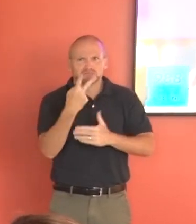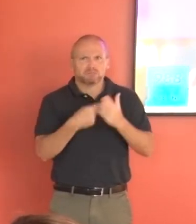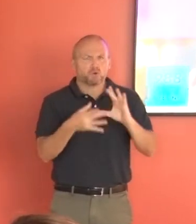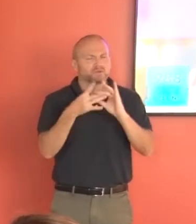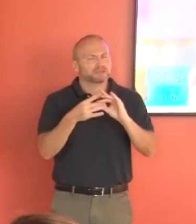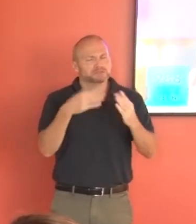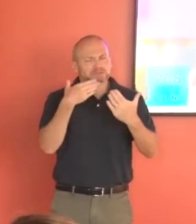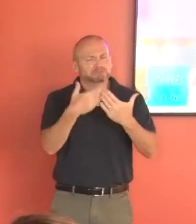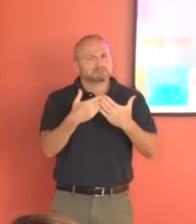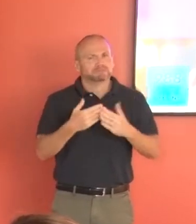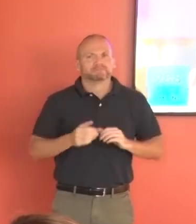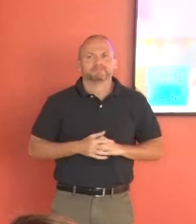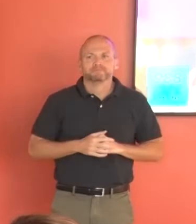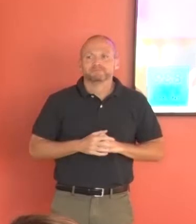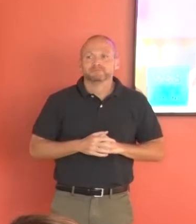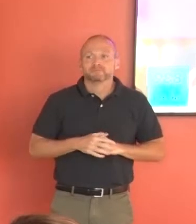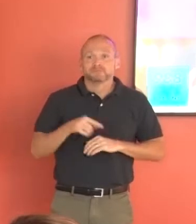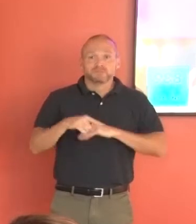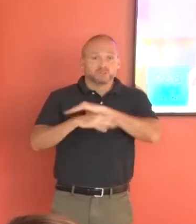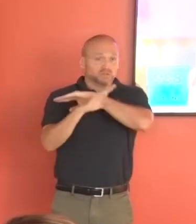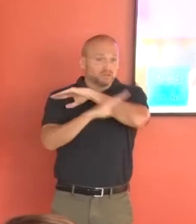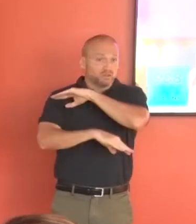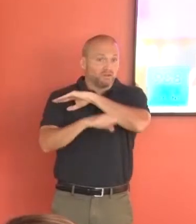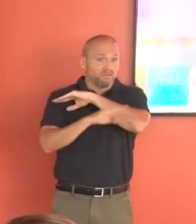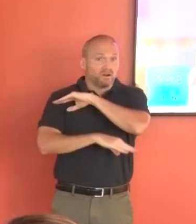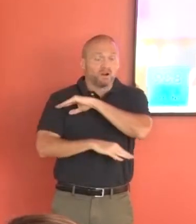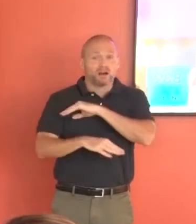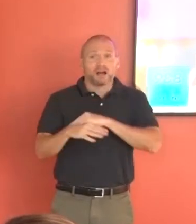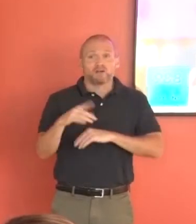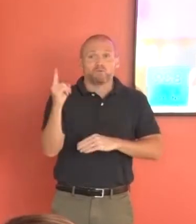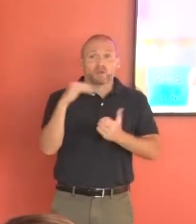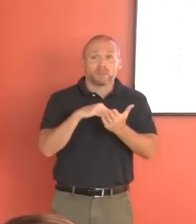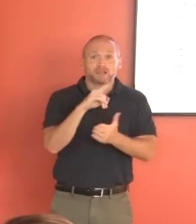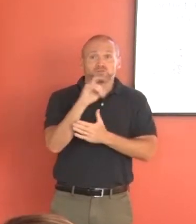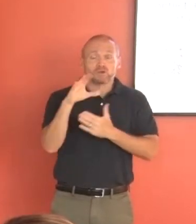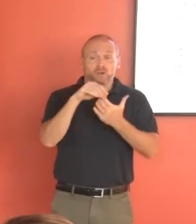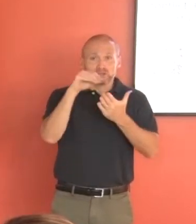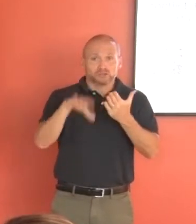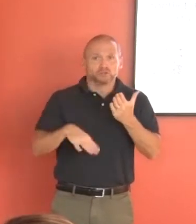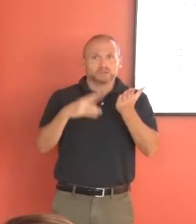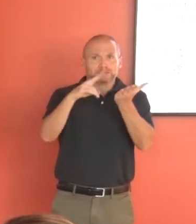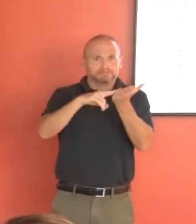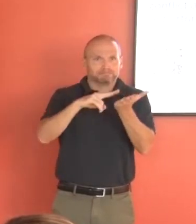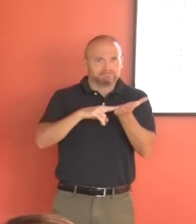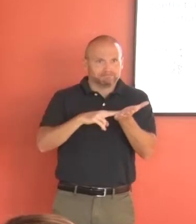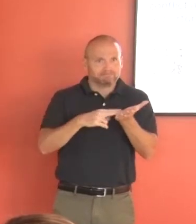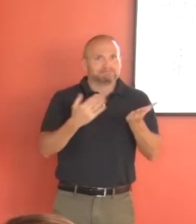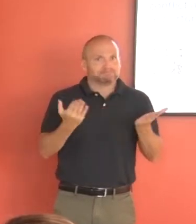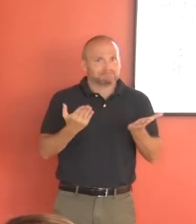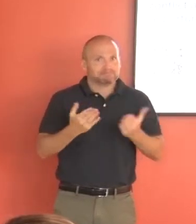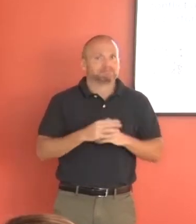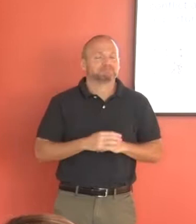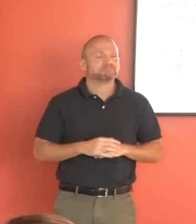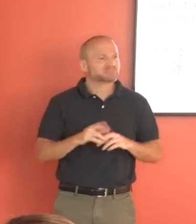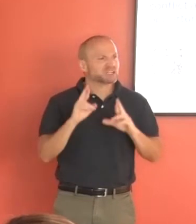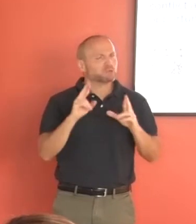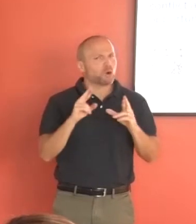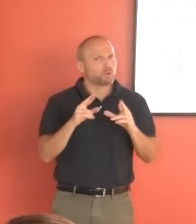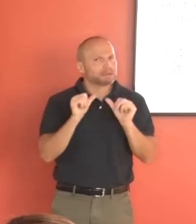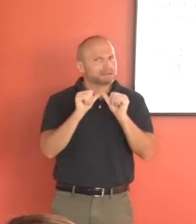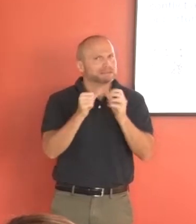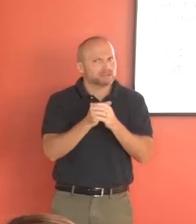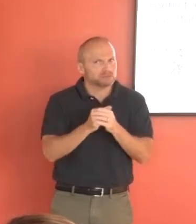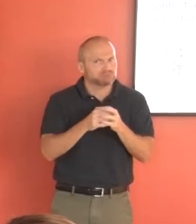So this fall we have 1,100 students enrolled here. And hopefully we'll continue to grow